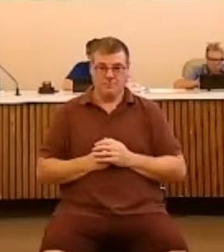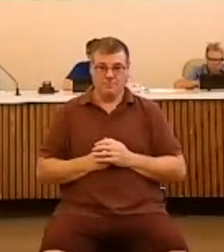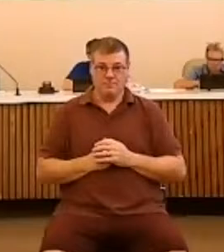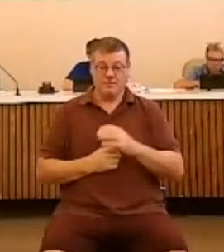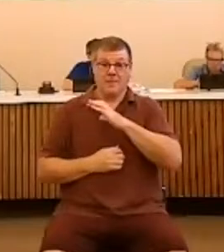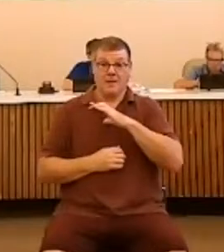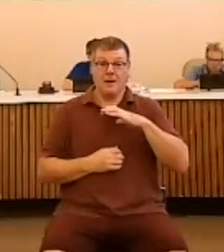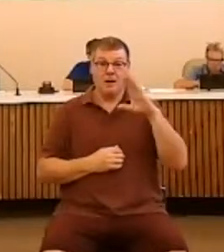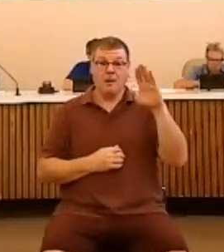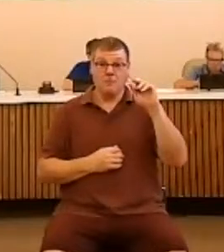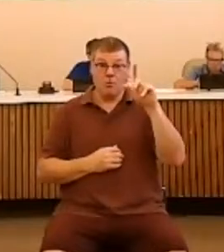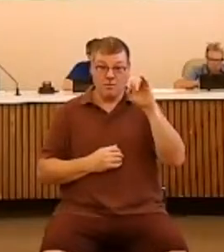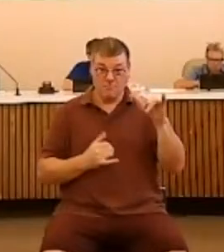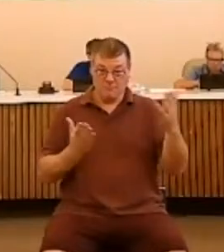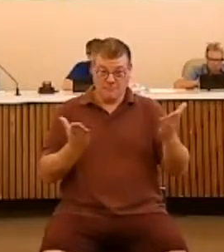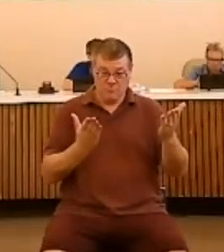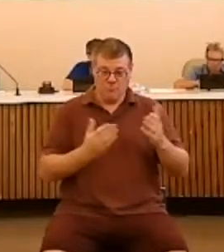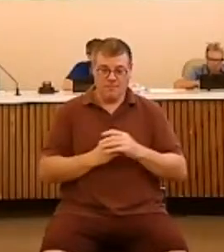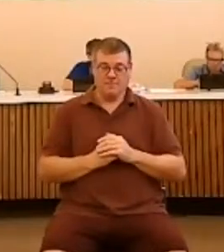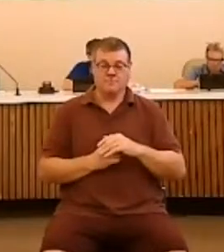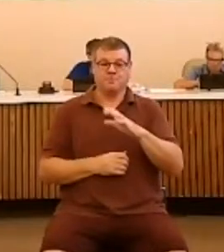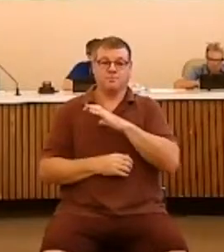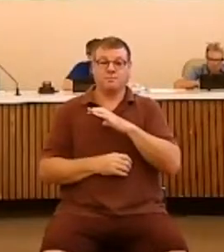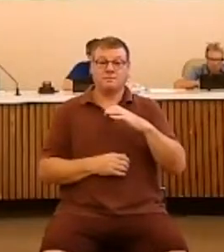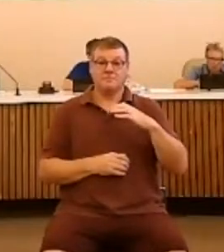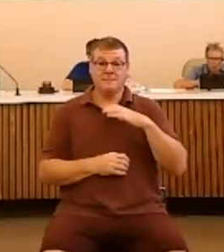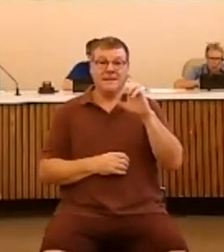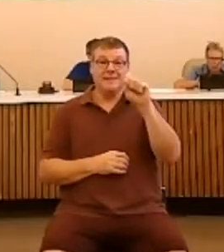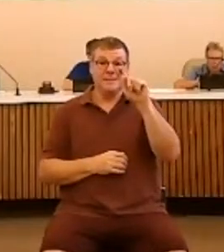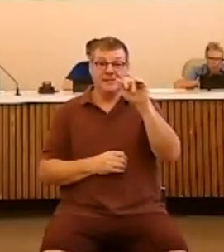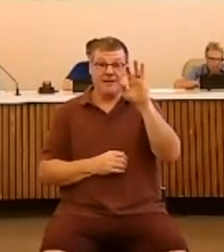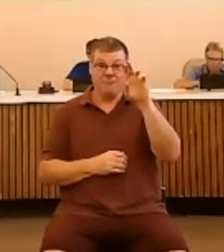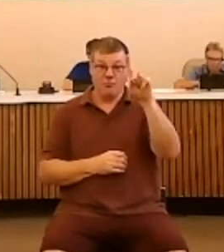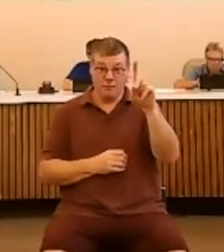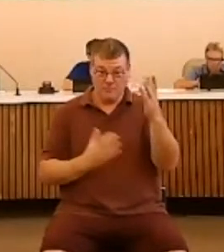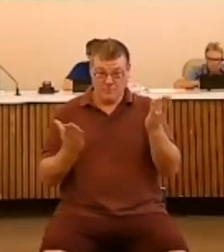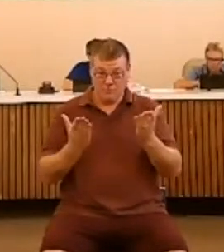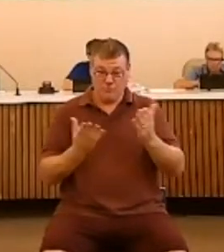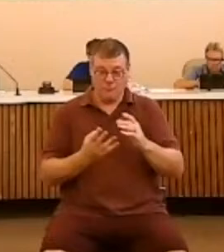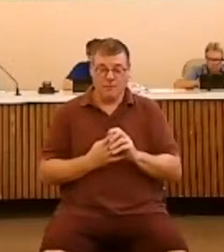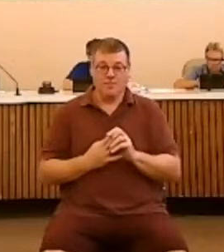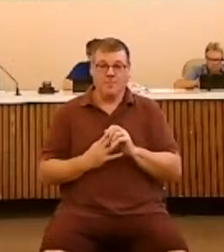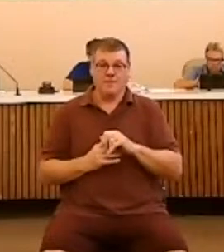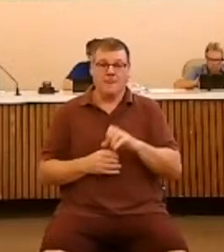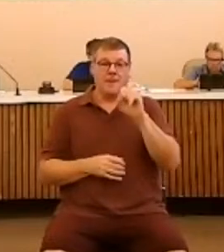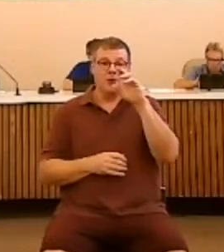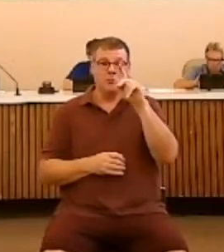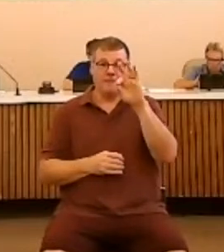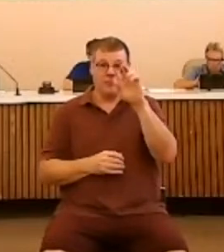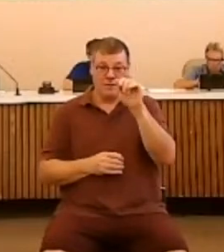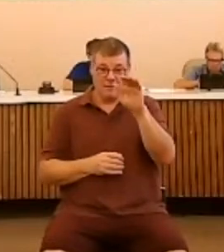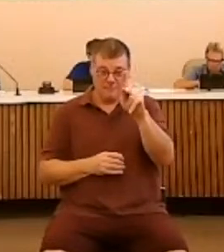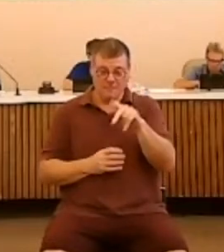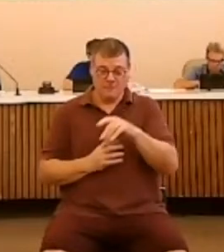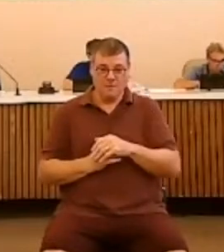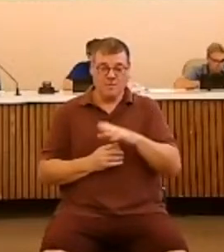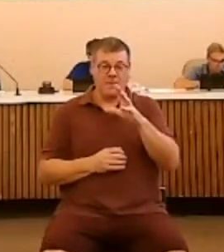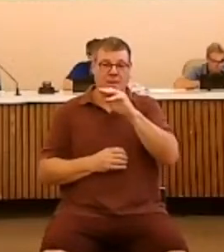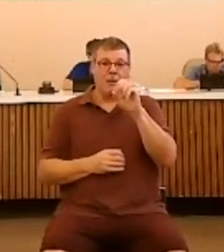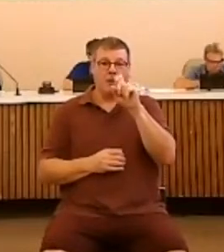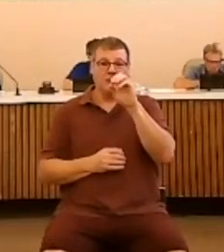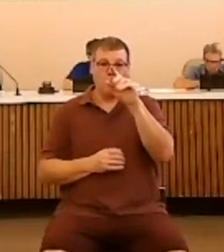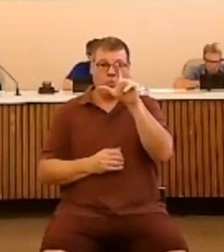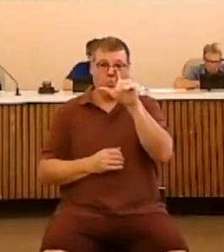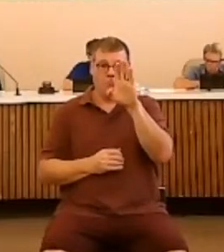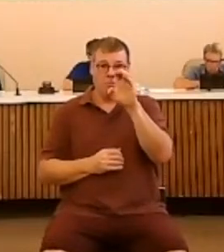Councilmember Barley, Here. Councilmember Stafford, Here. Councilmember Safranek, Here. Councilmember